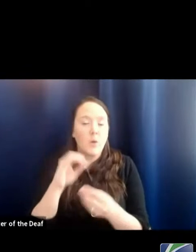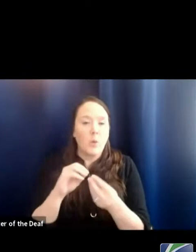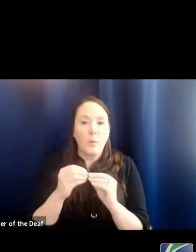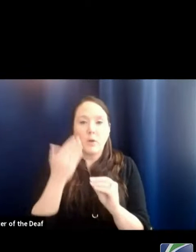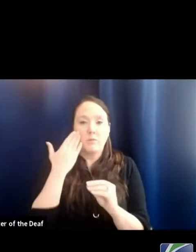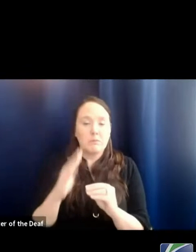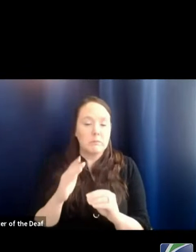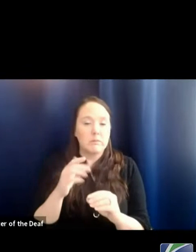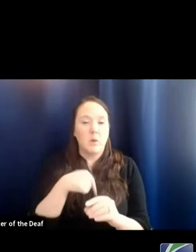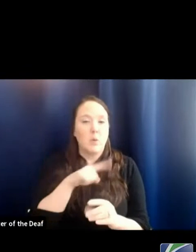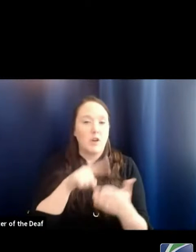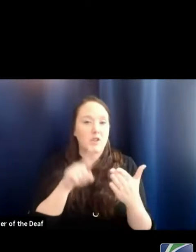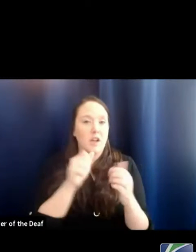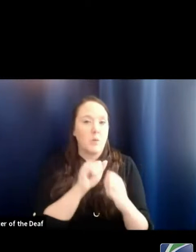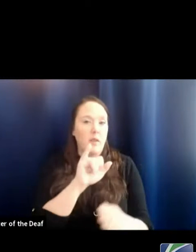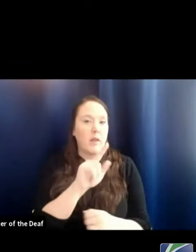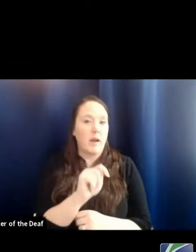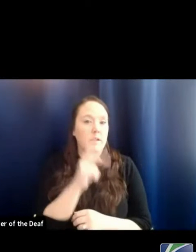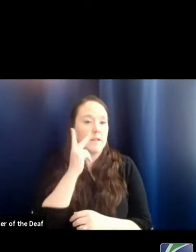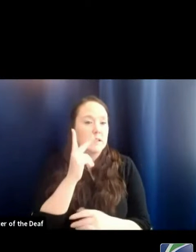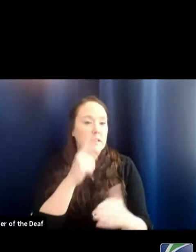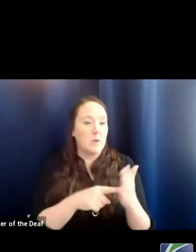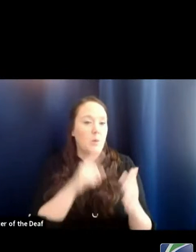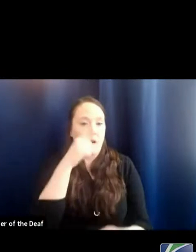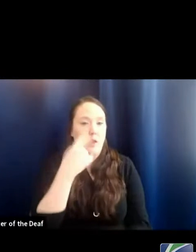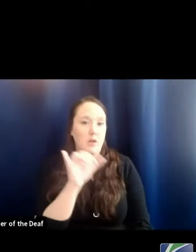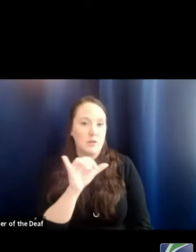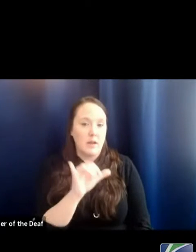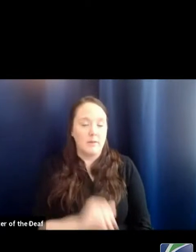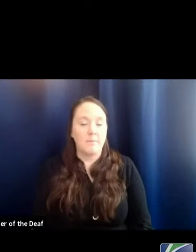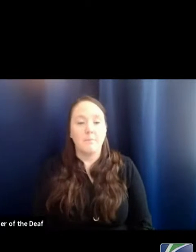our team and our IT team as well to see what that looks like, and we can get back to you.